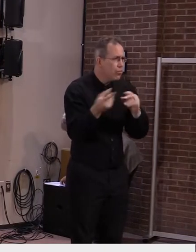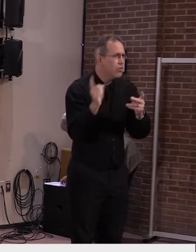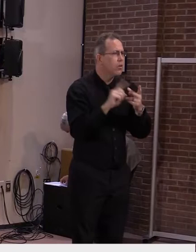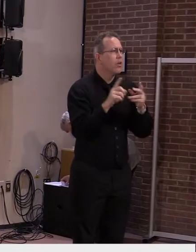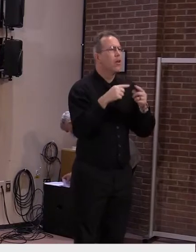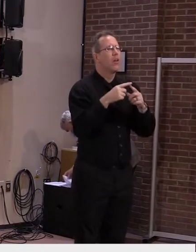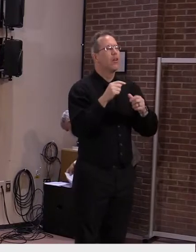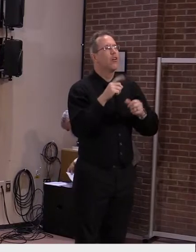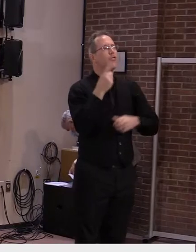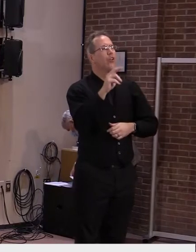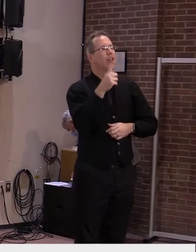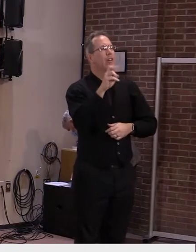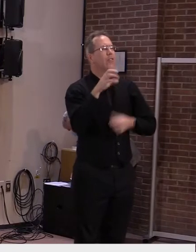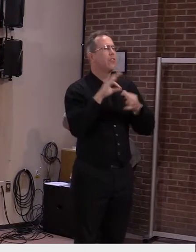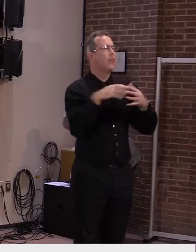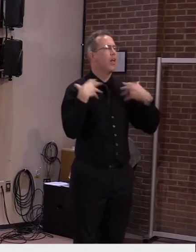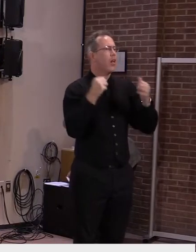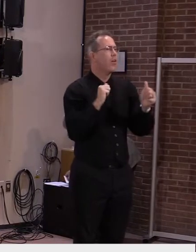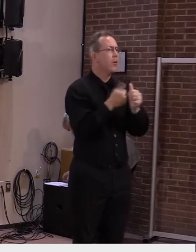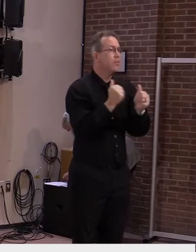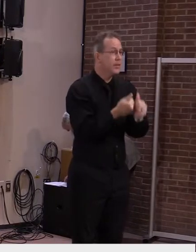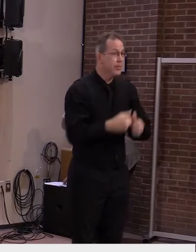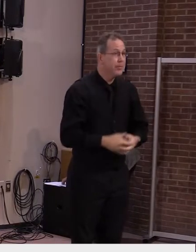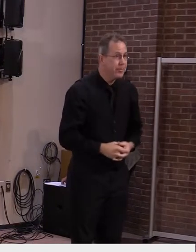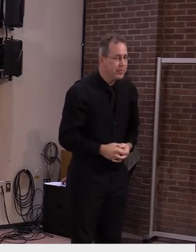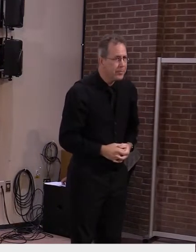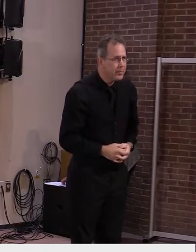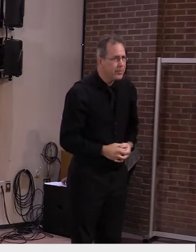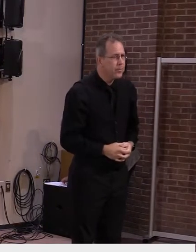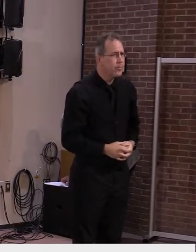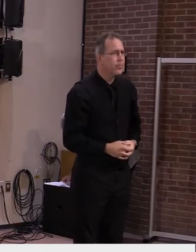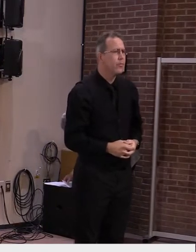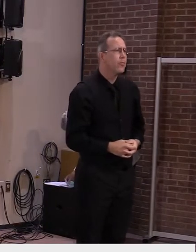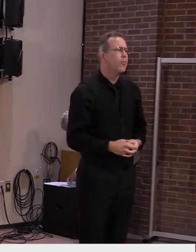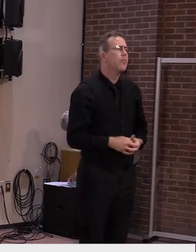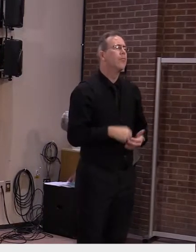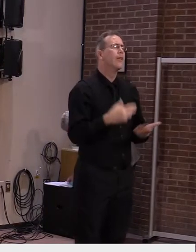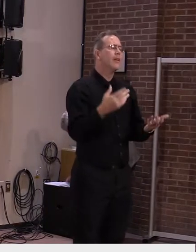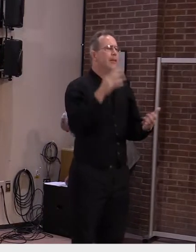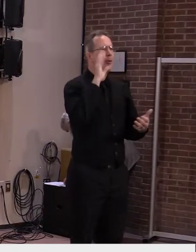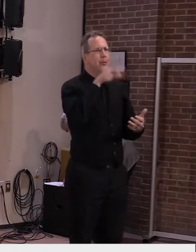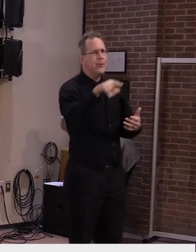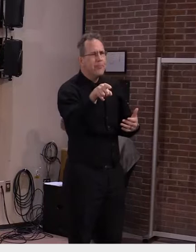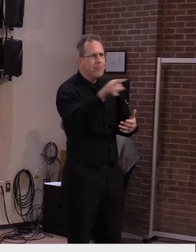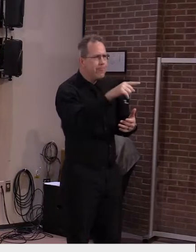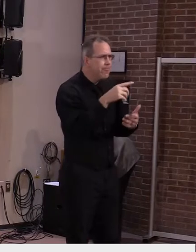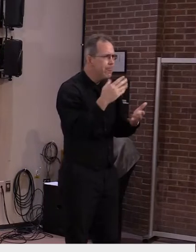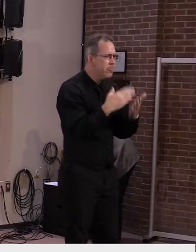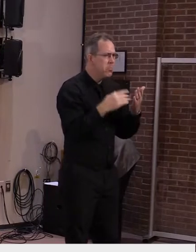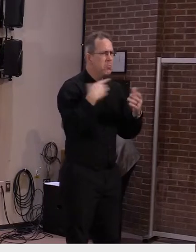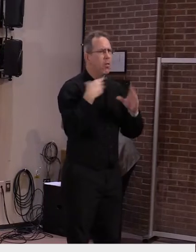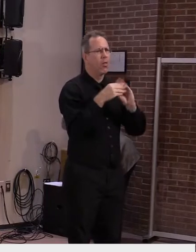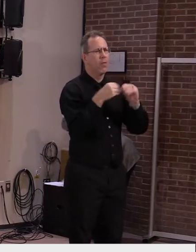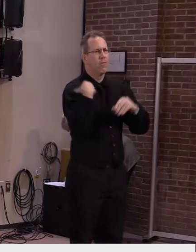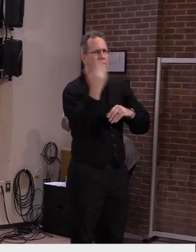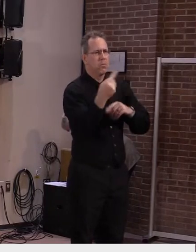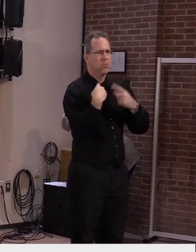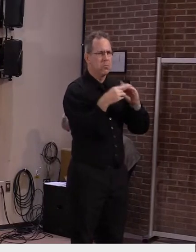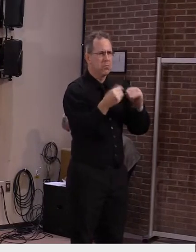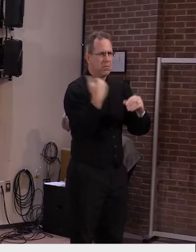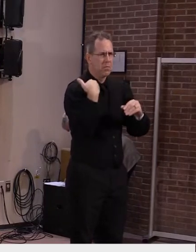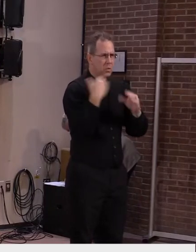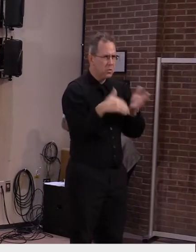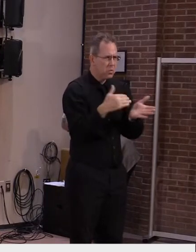Levine. As we've been saying, if you gathered with friends and family outside your household at Thanksgiving,